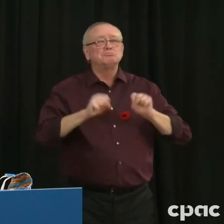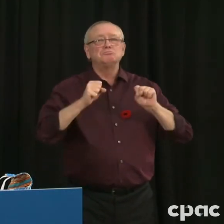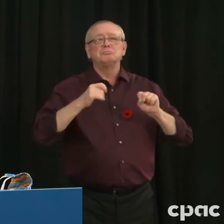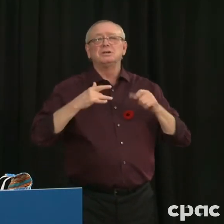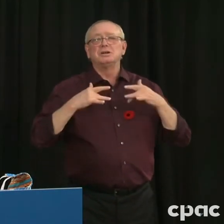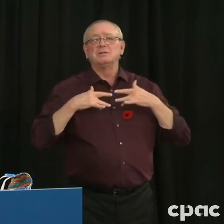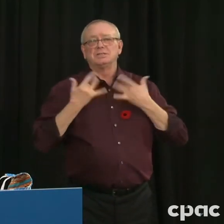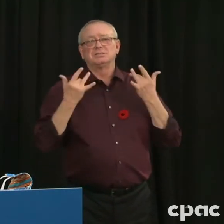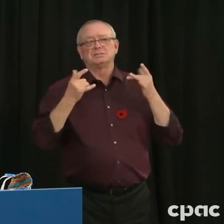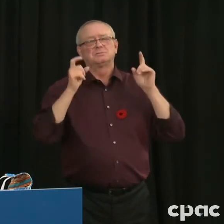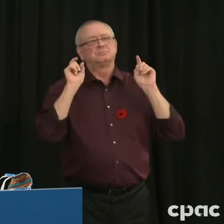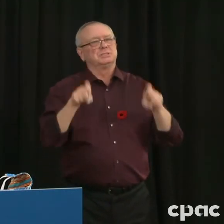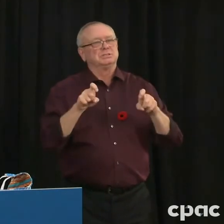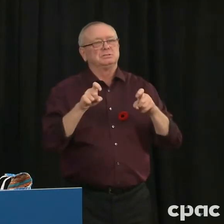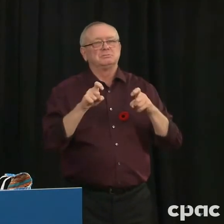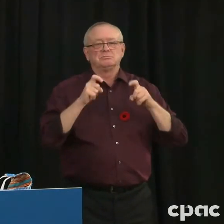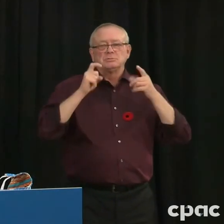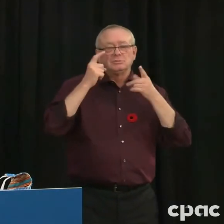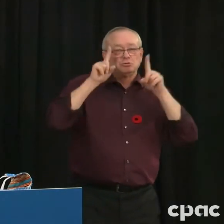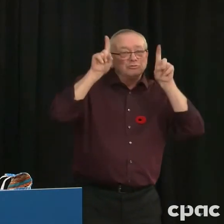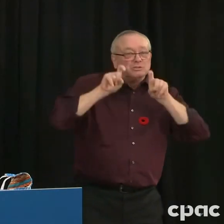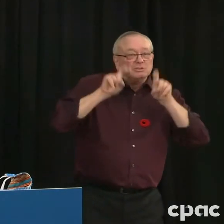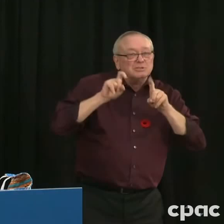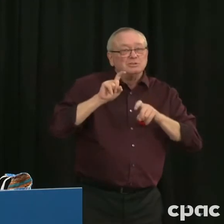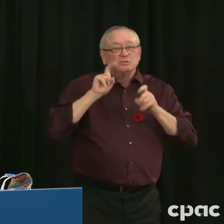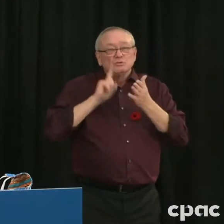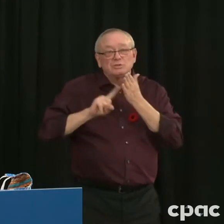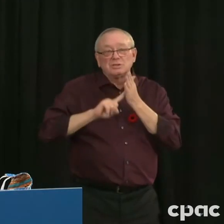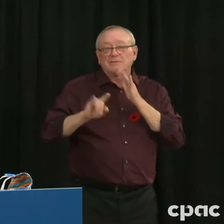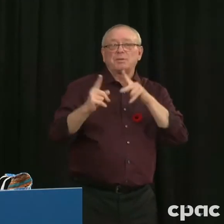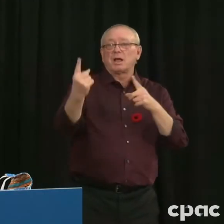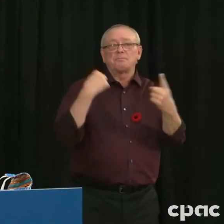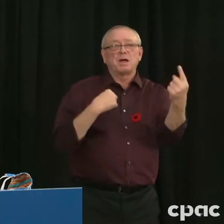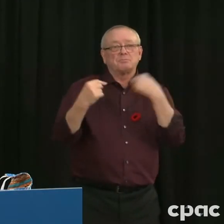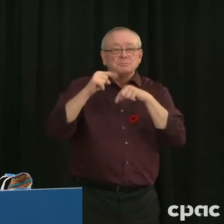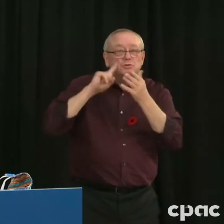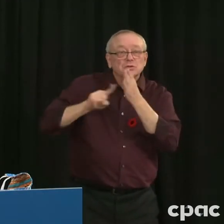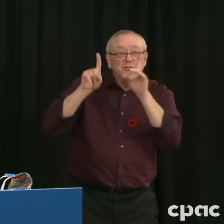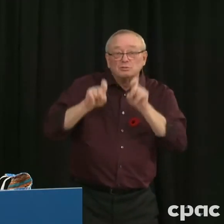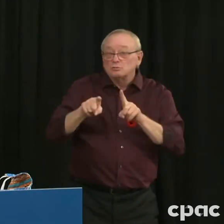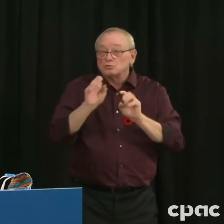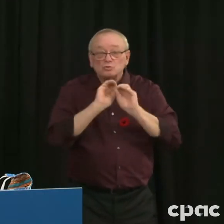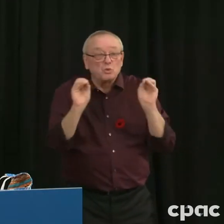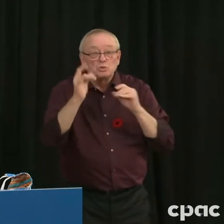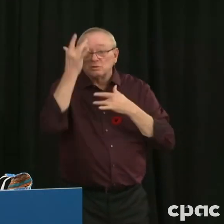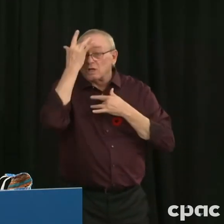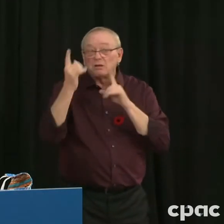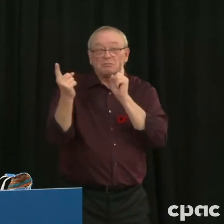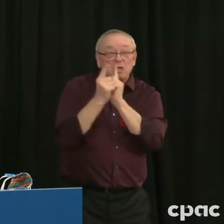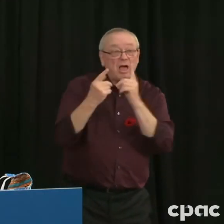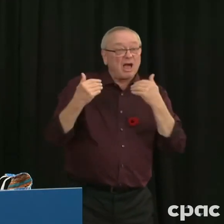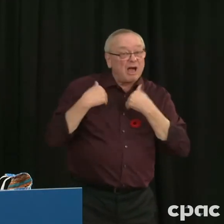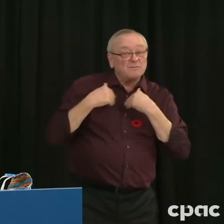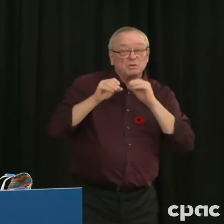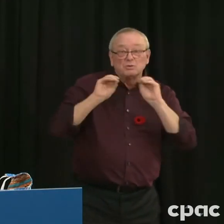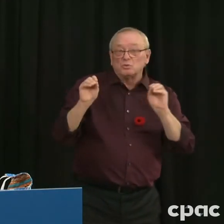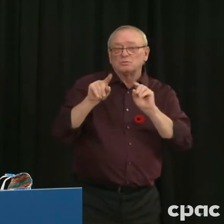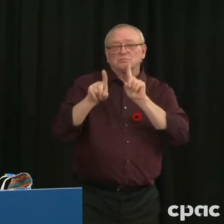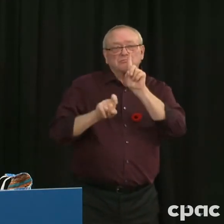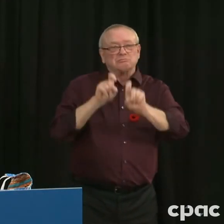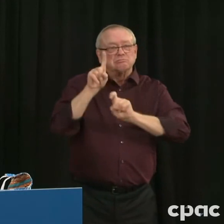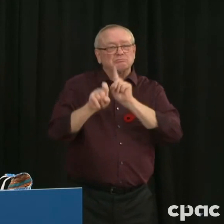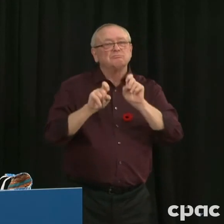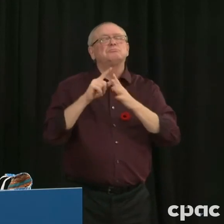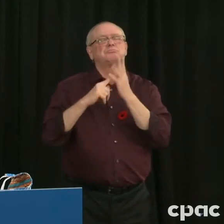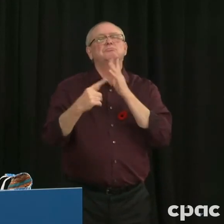symptomatic or close contacts of a confirmed case. Most importantly, if any of us are feeling unwell, we need